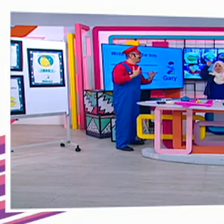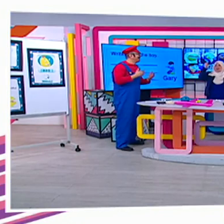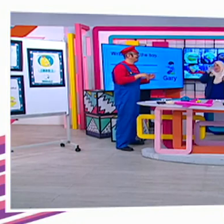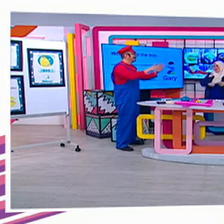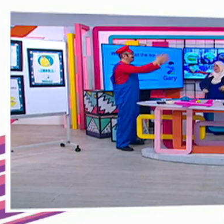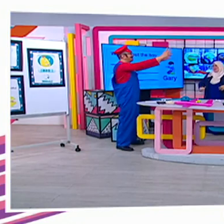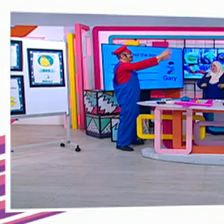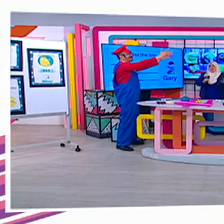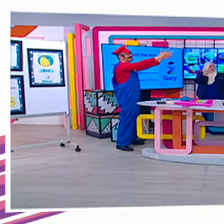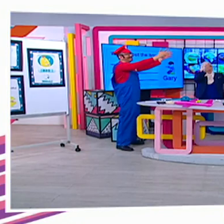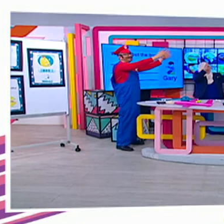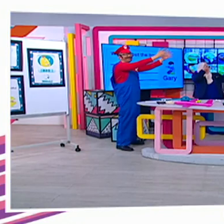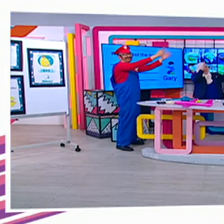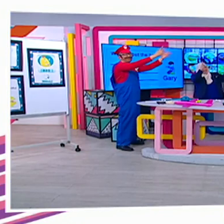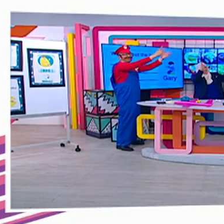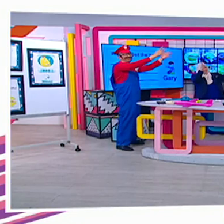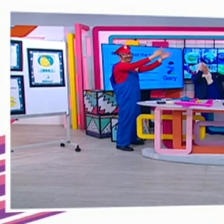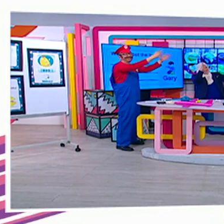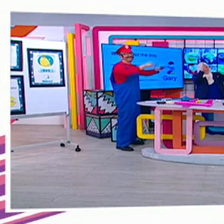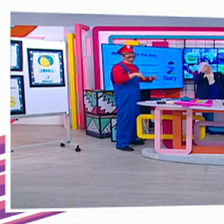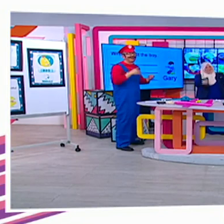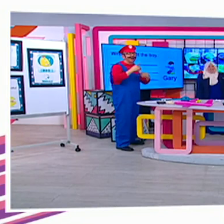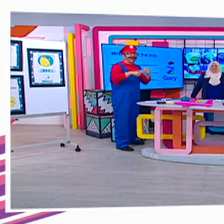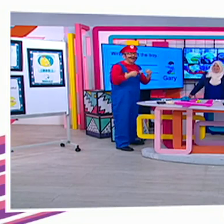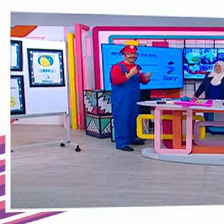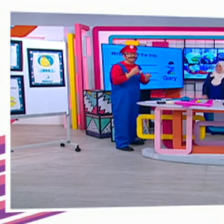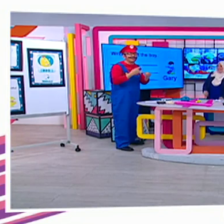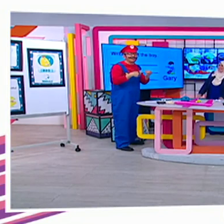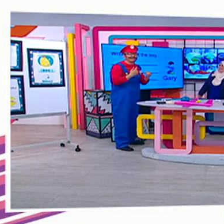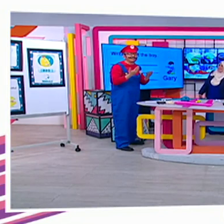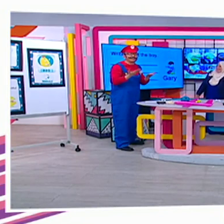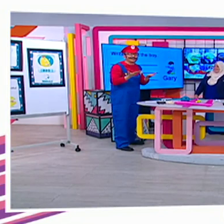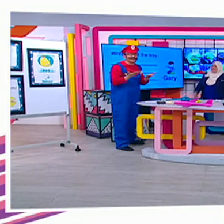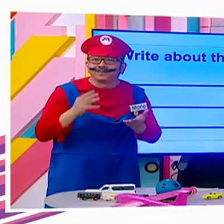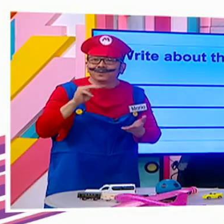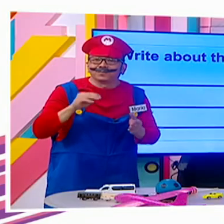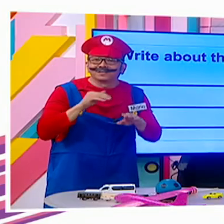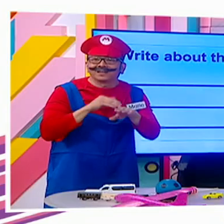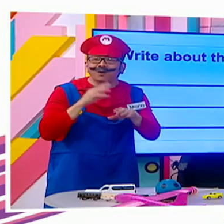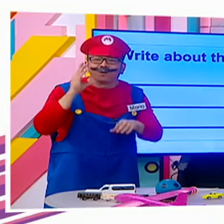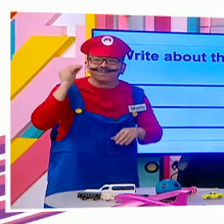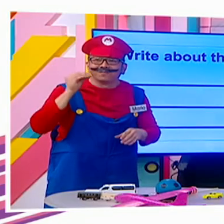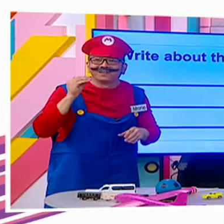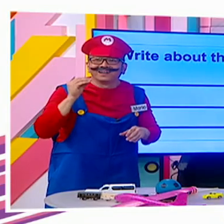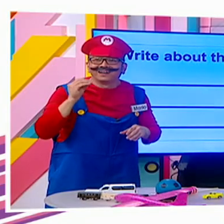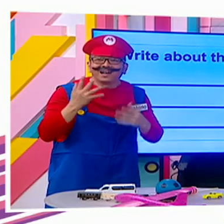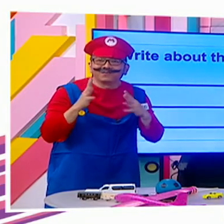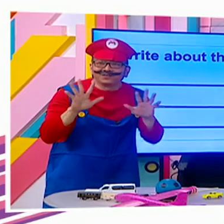Sean. Class for Abang Sean. Yes. Okay. How about the pupils at home?